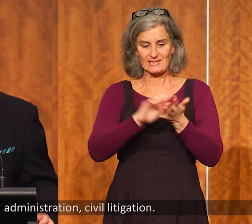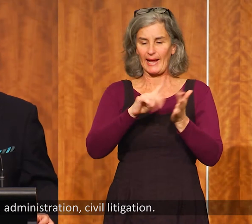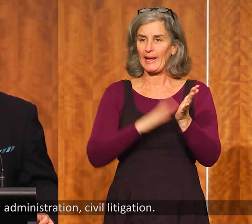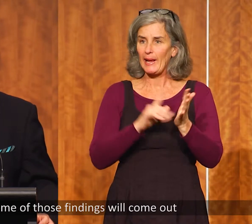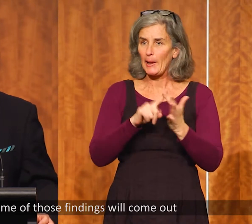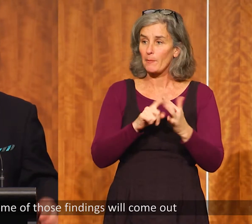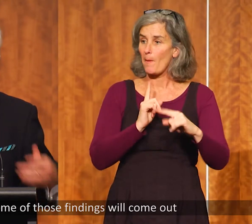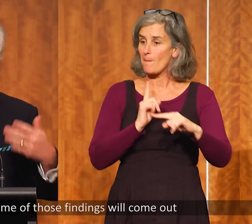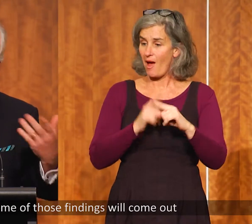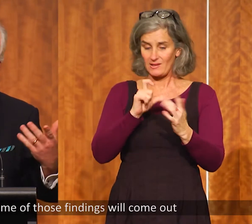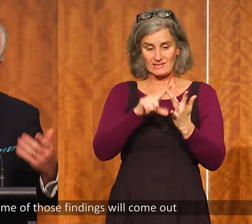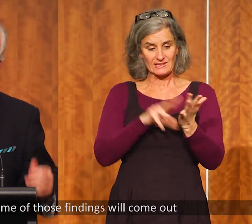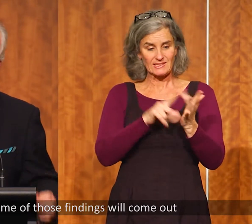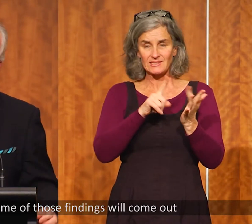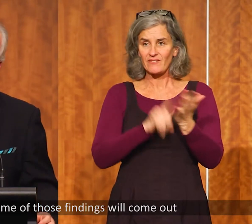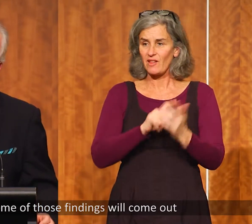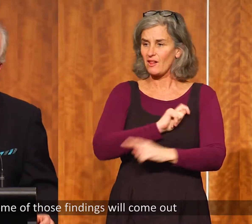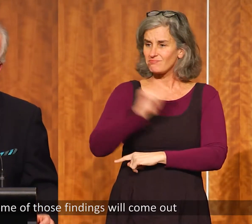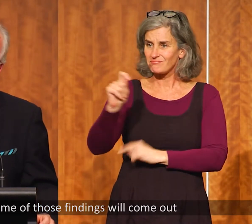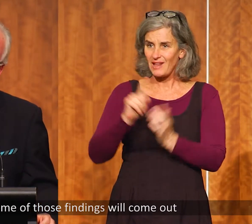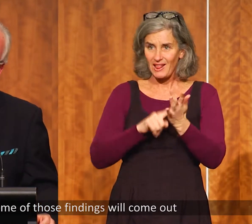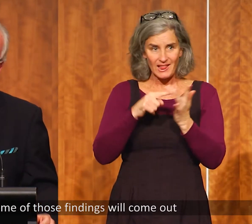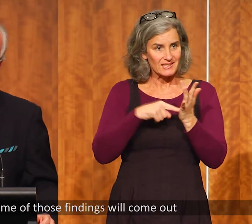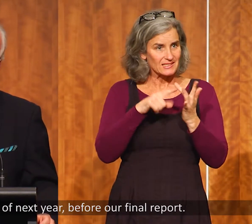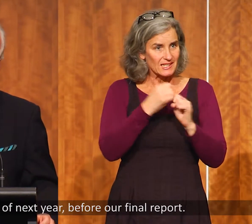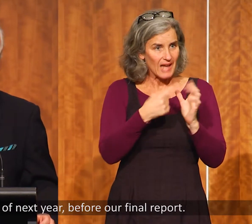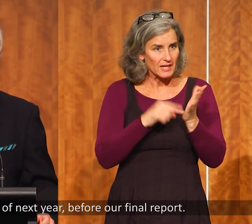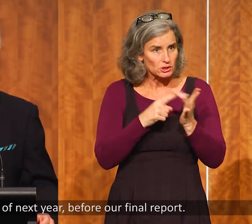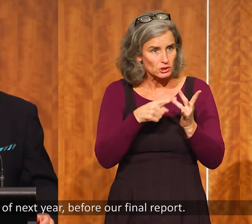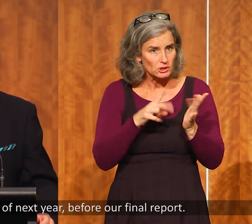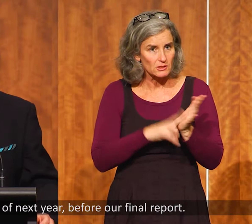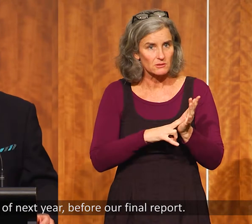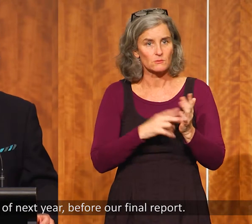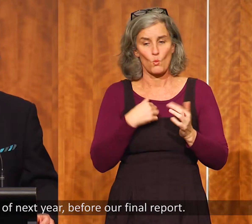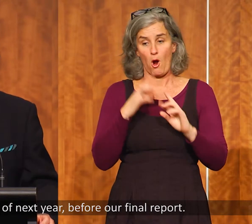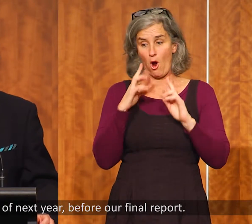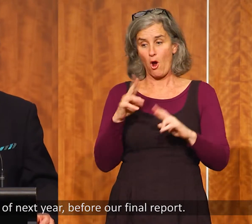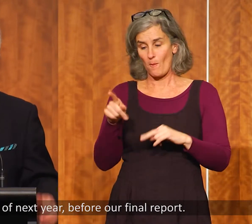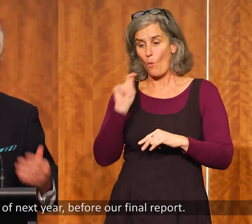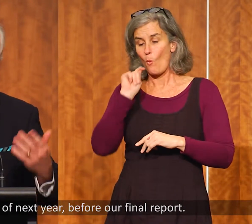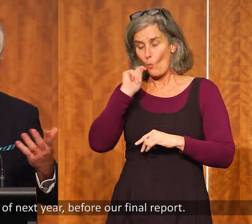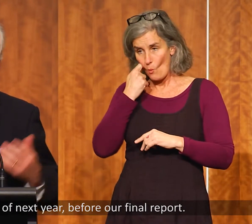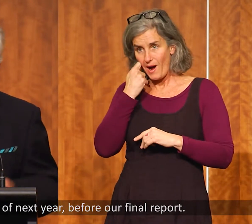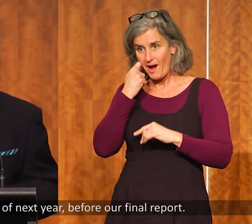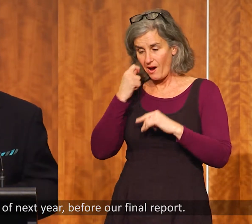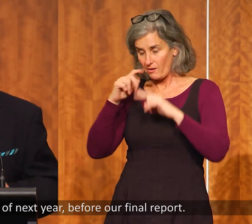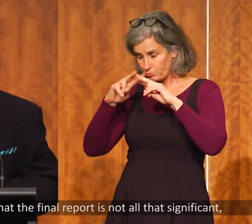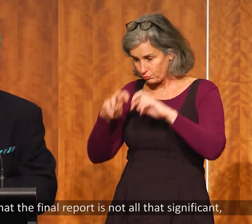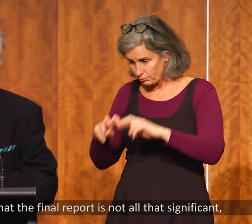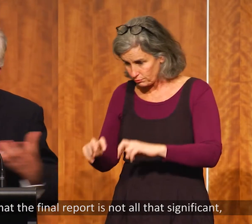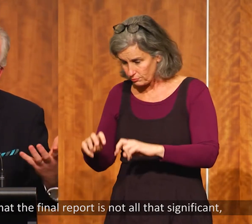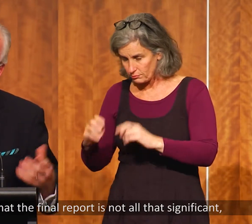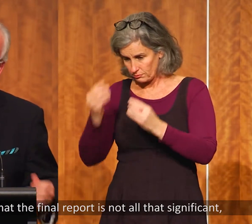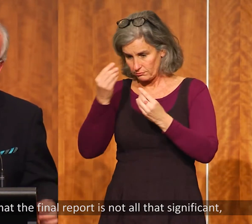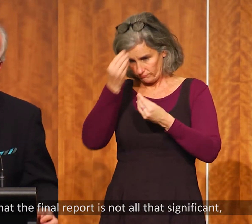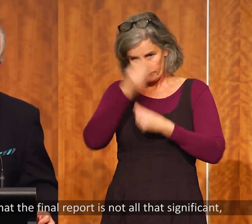litigation, and we hope that some of those findings will come out in the middle of next year, before our final report.